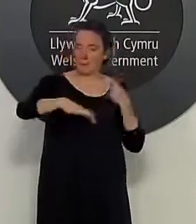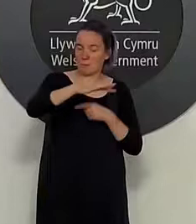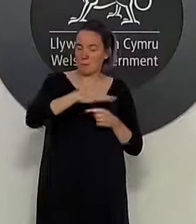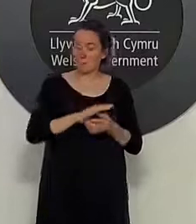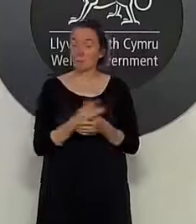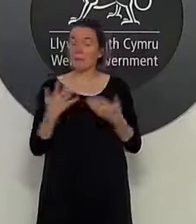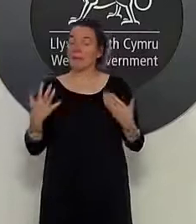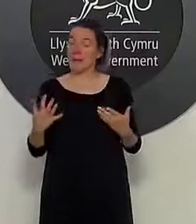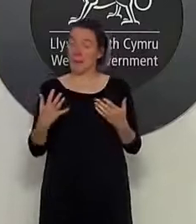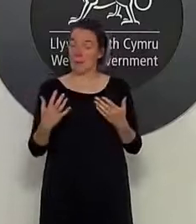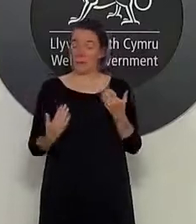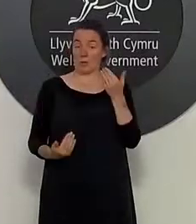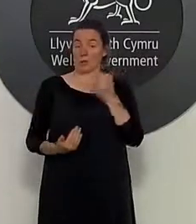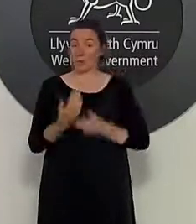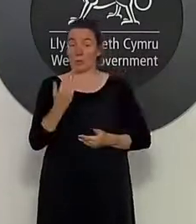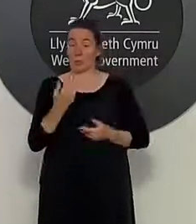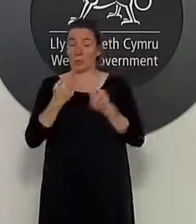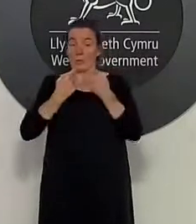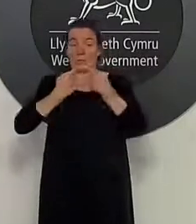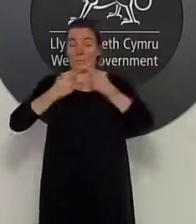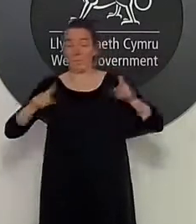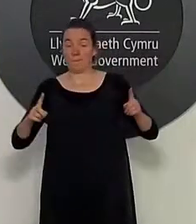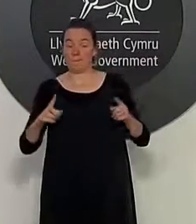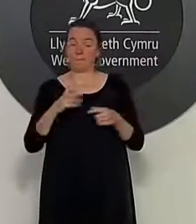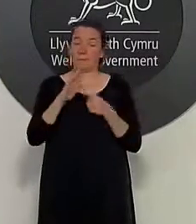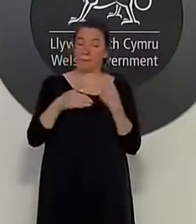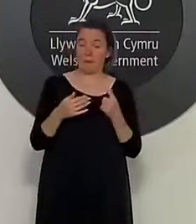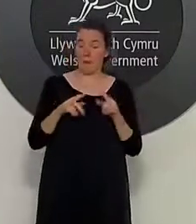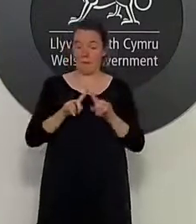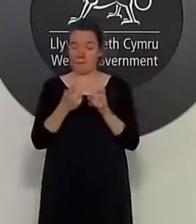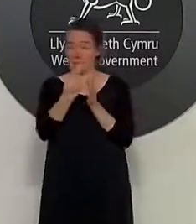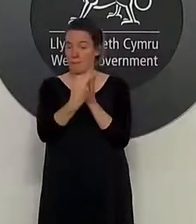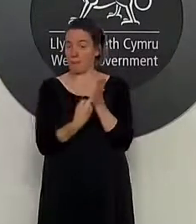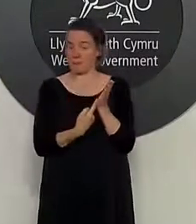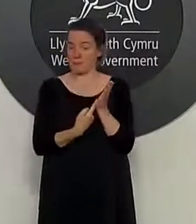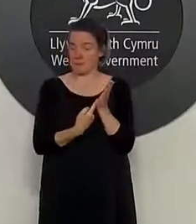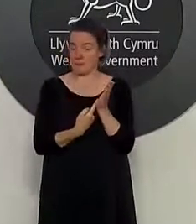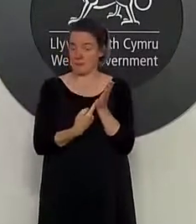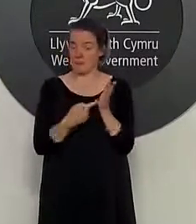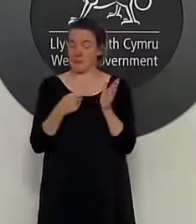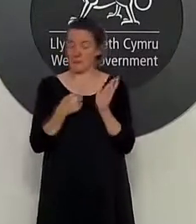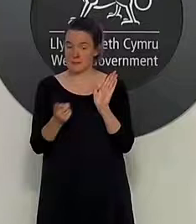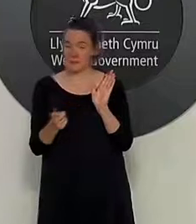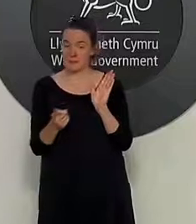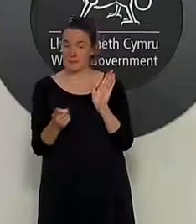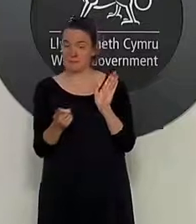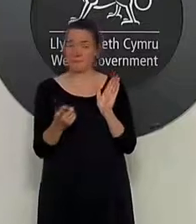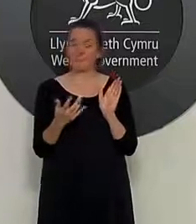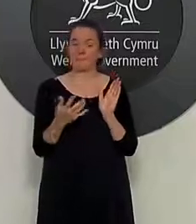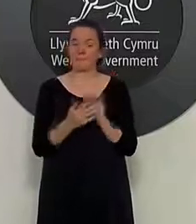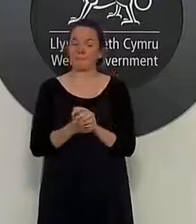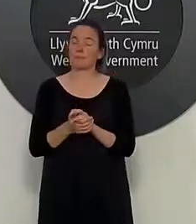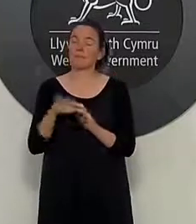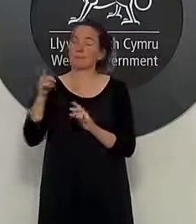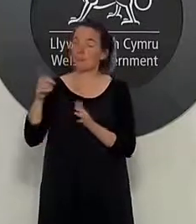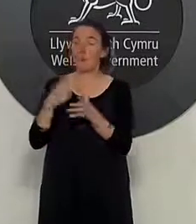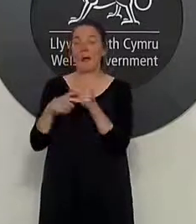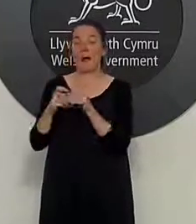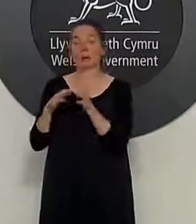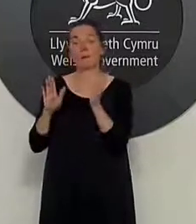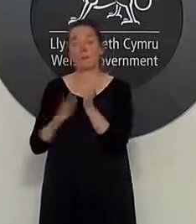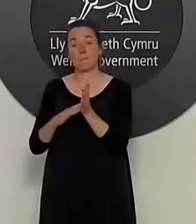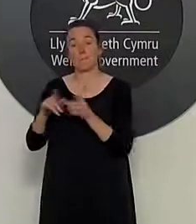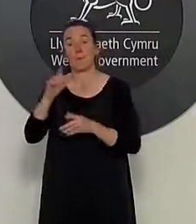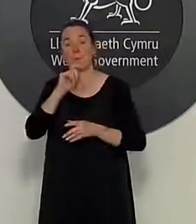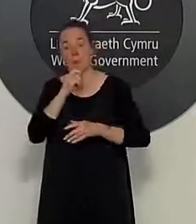programme. It covers a wide range of policy areas, and Adam is now going to begin to set out some of these